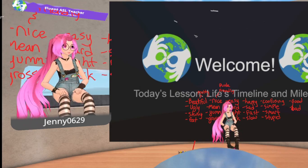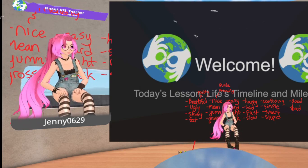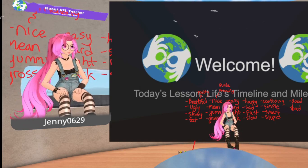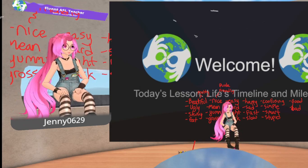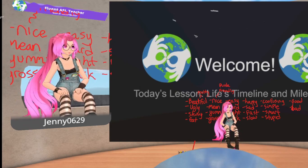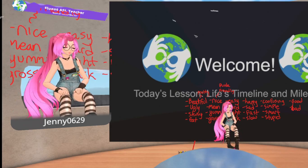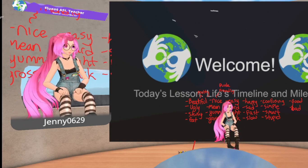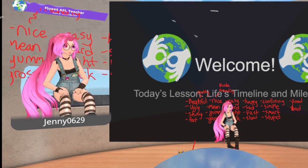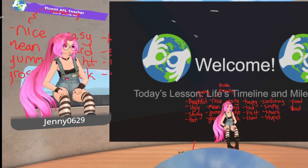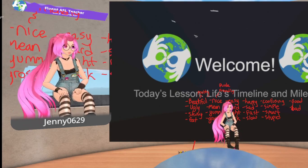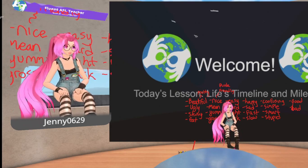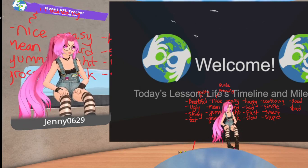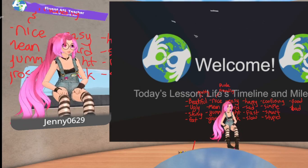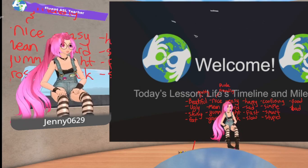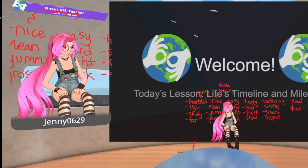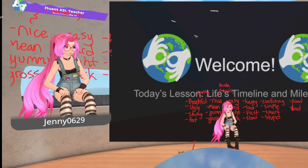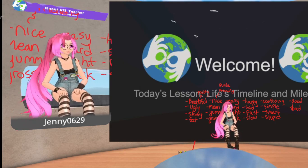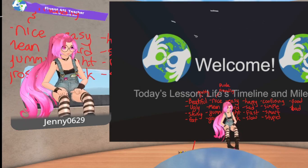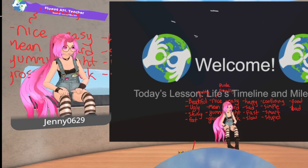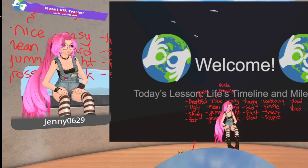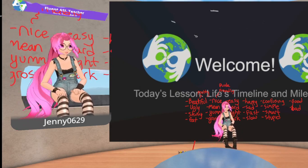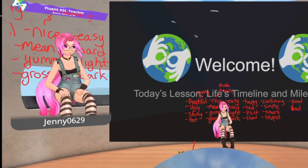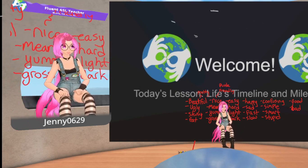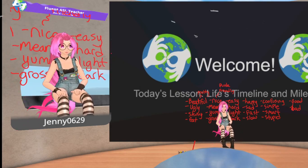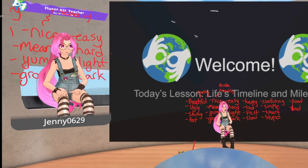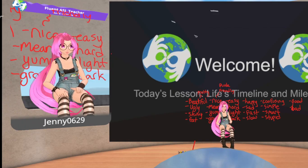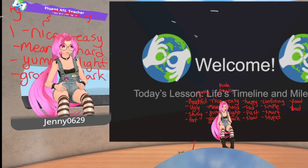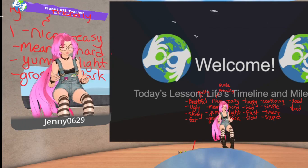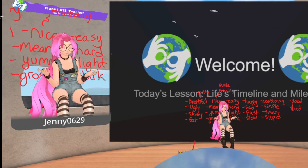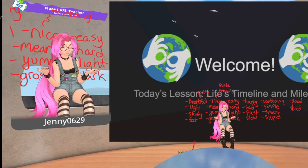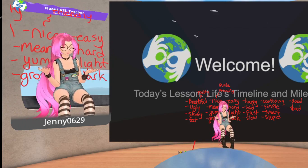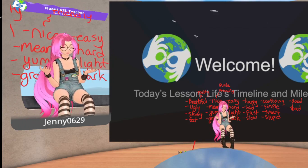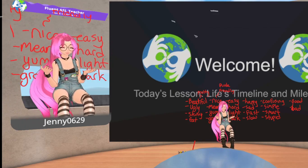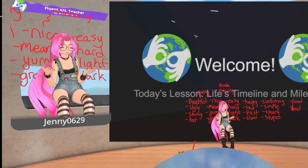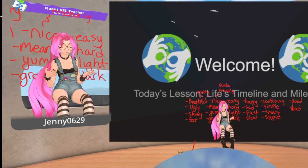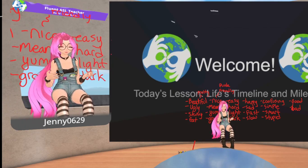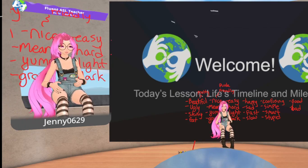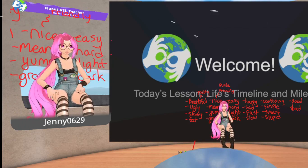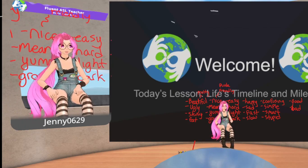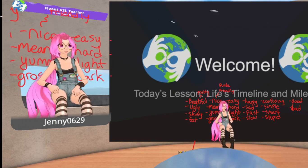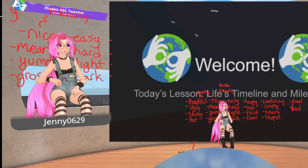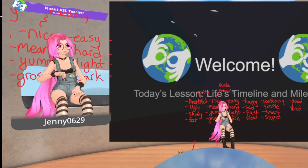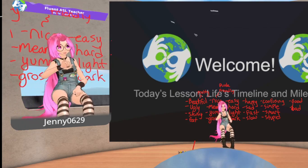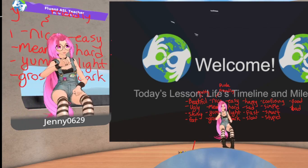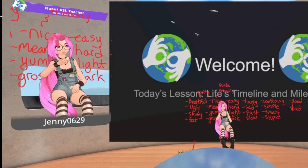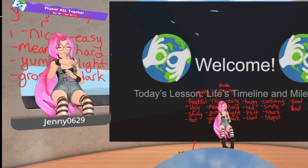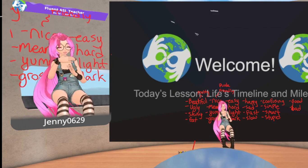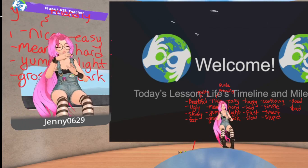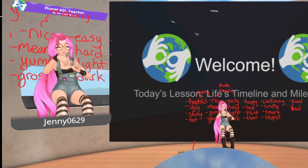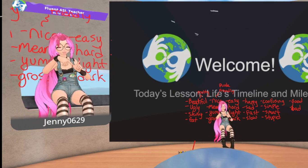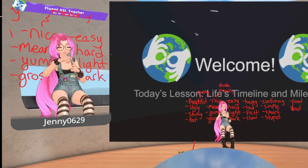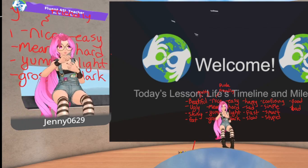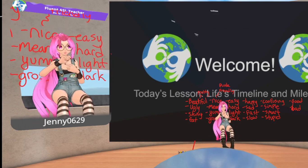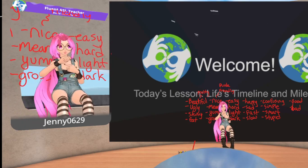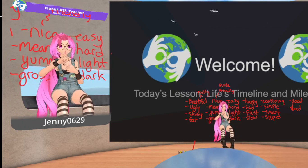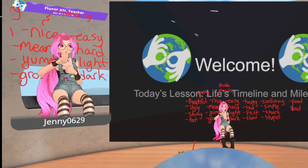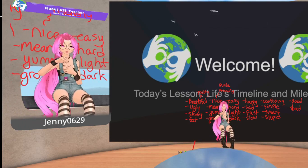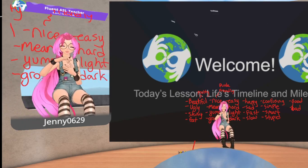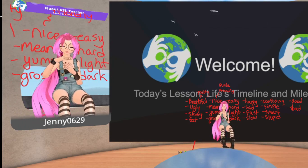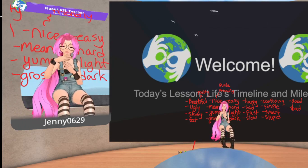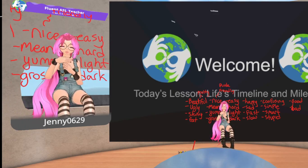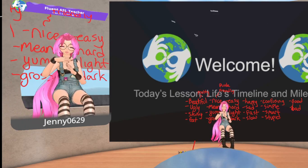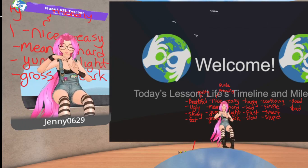important. With signing, yes. Well, it makes no sense, right? It's just the same as tone. So